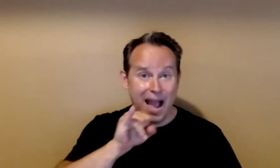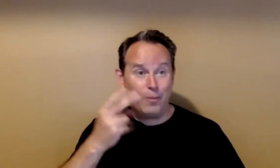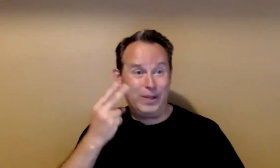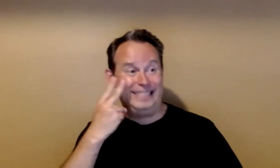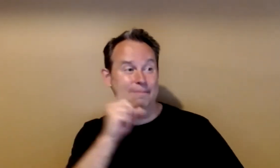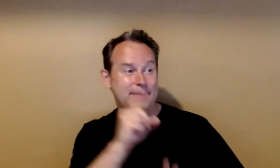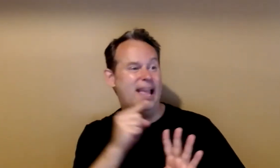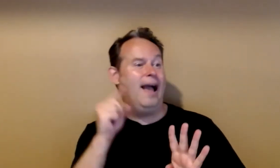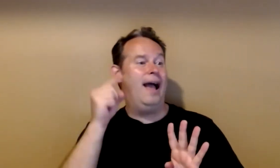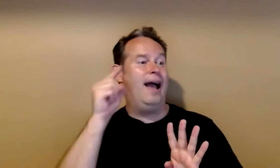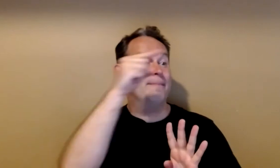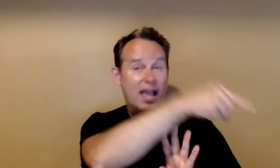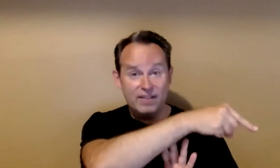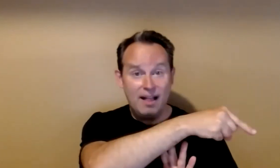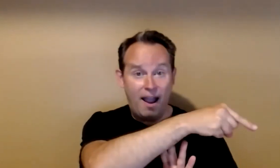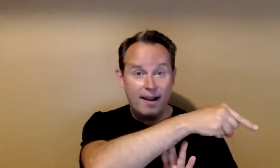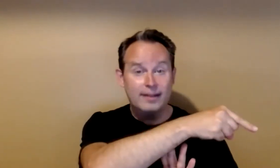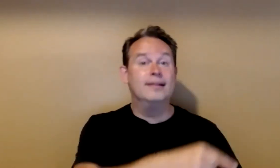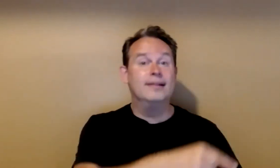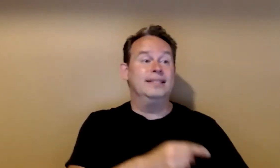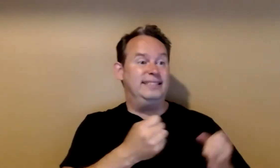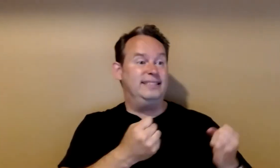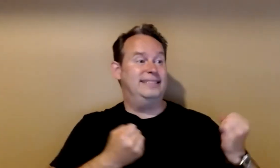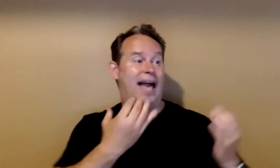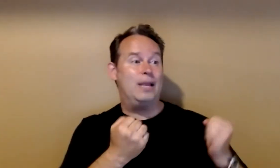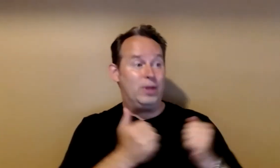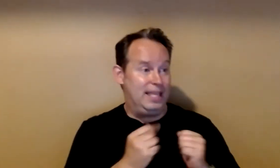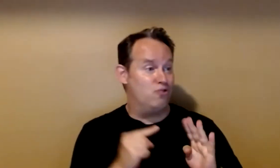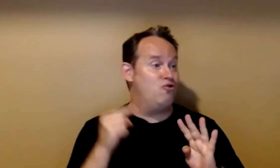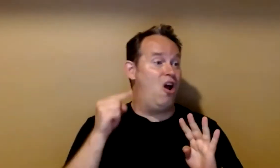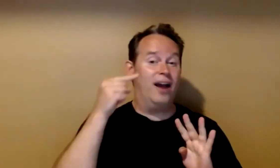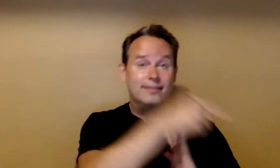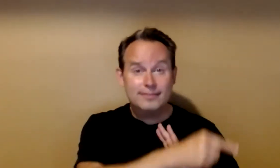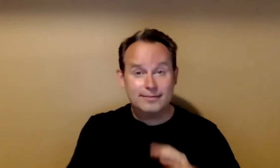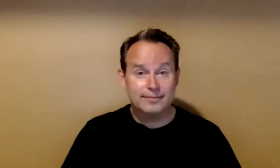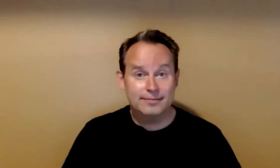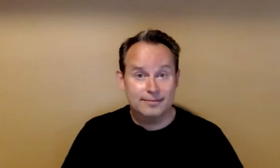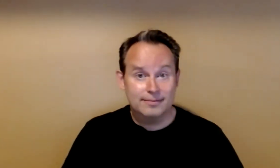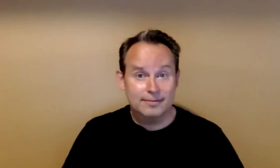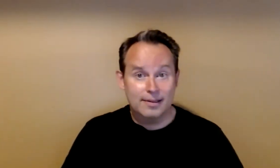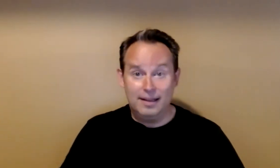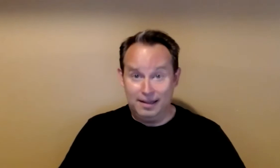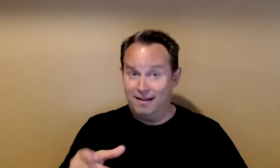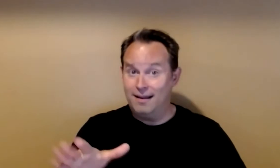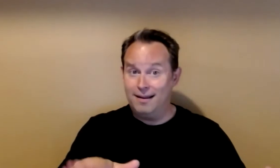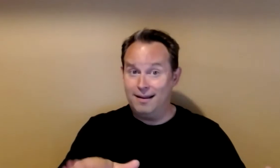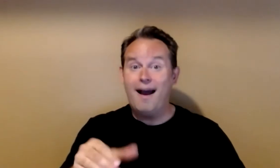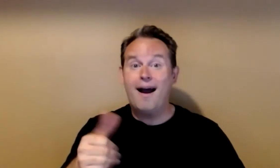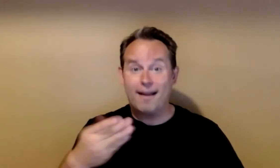Often Mari would see me at the back of the line and she would start beaming her smile and signing with me across